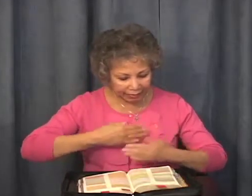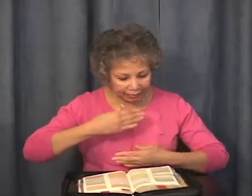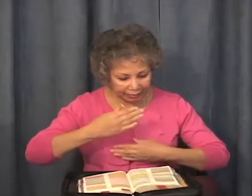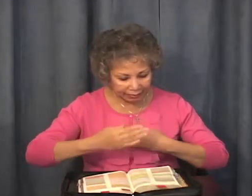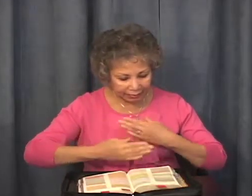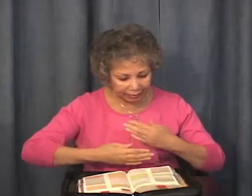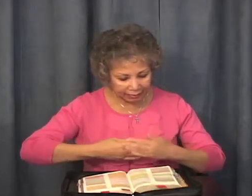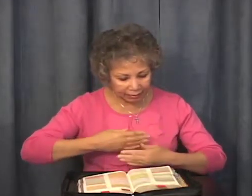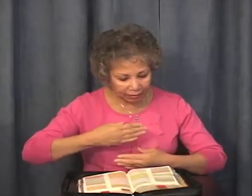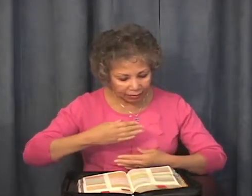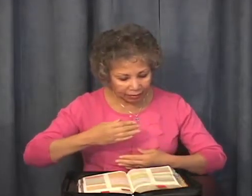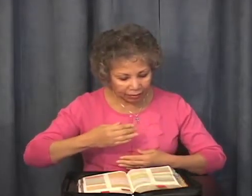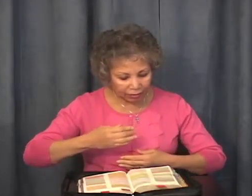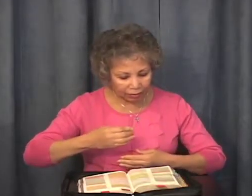kindness